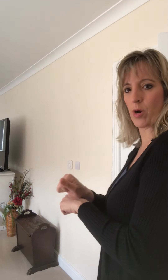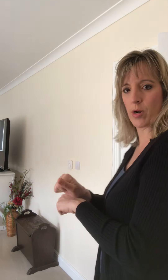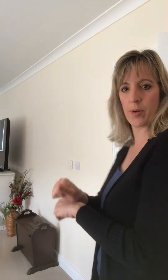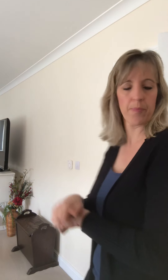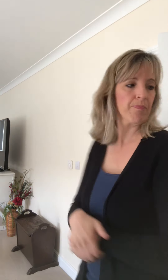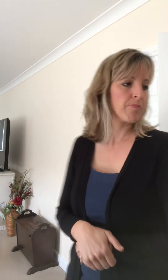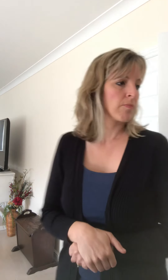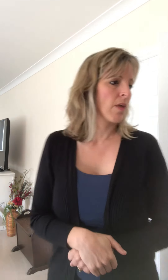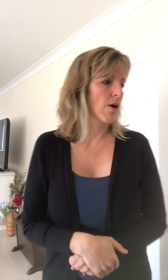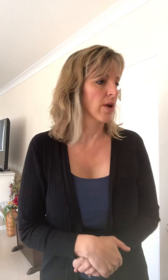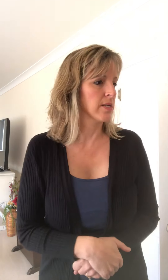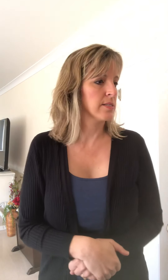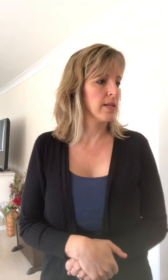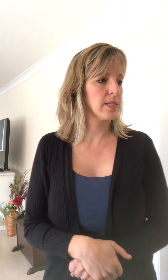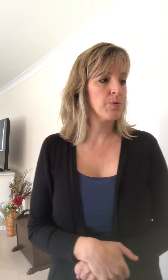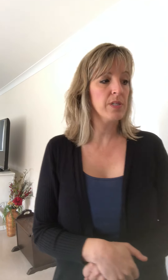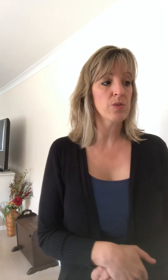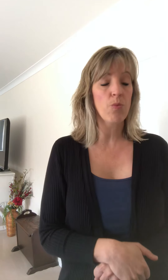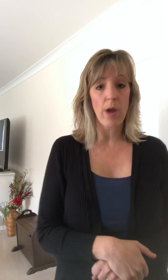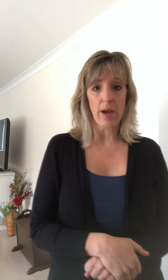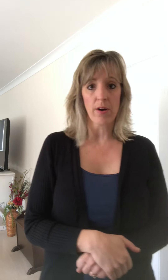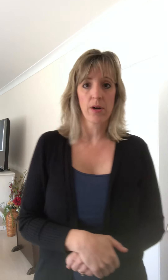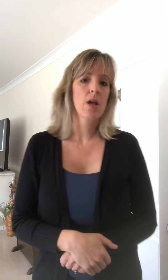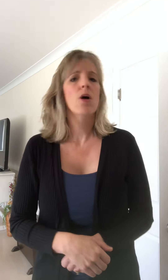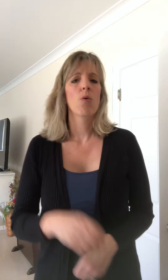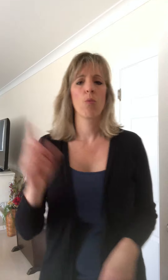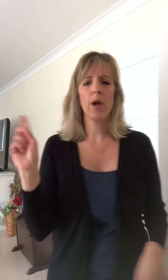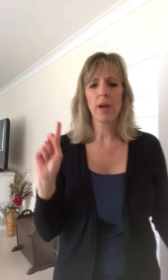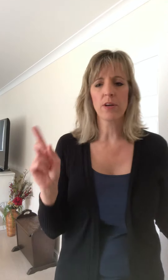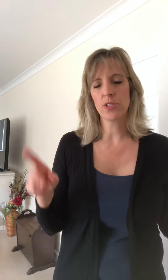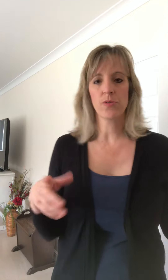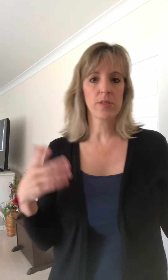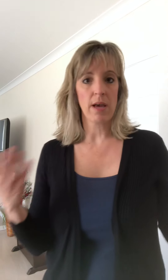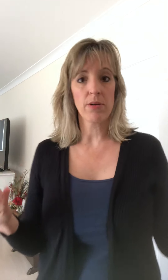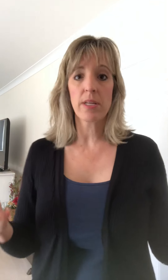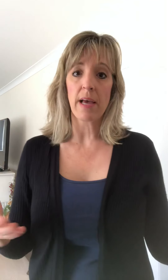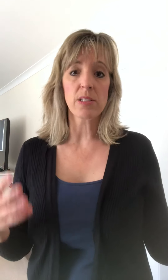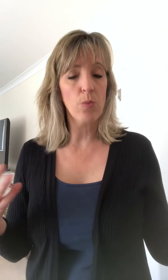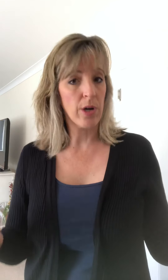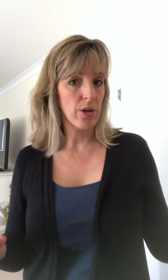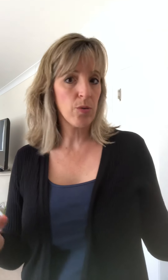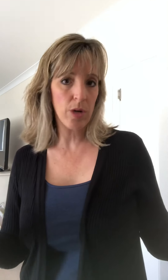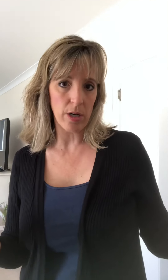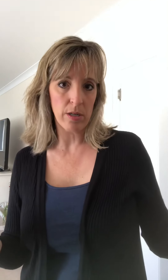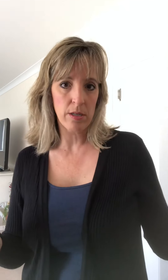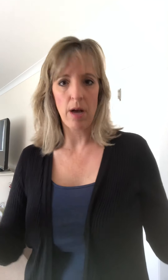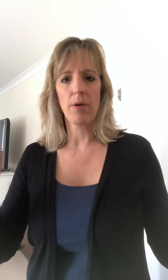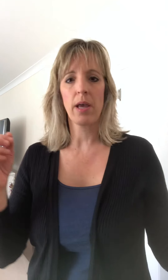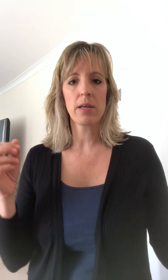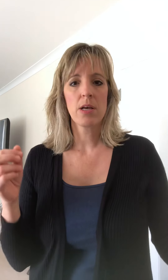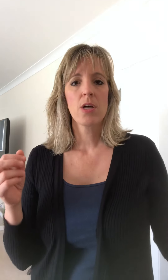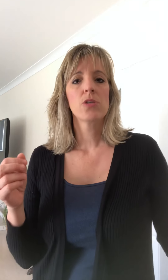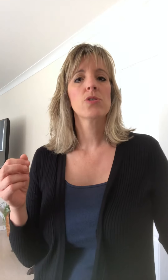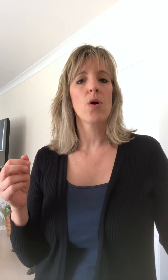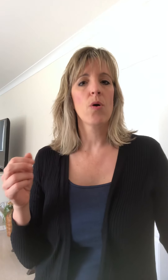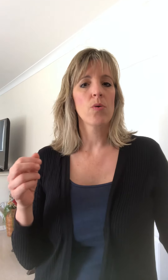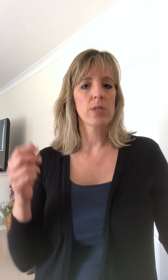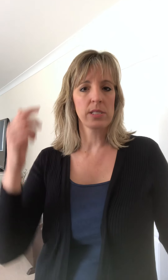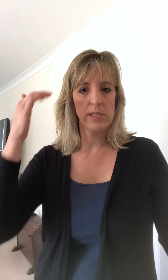Work. All right, the next one is where. Where, so now you can ask, where do you work? All right, so this is